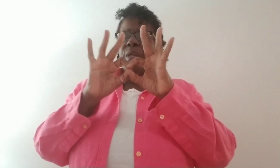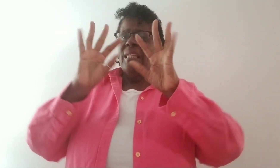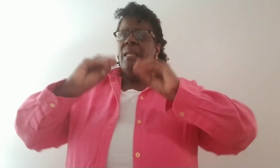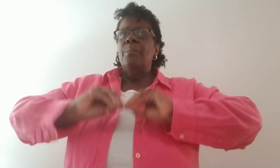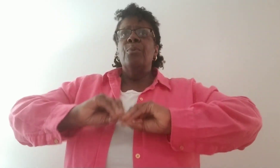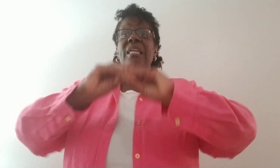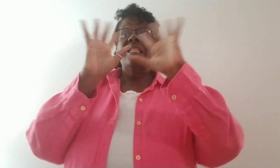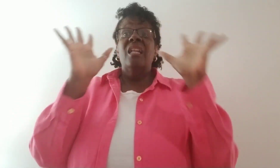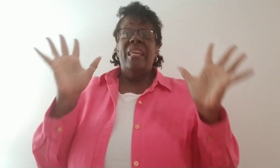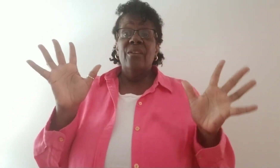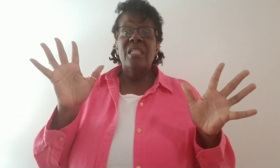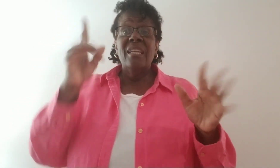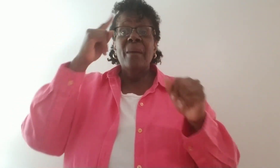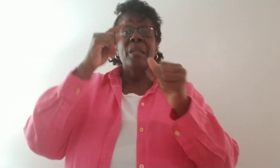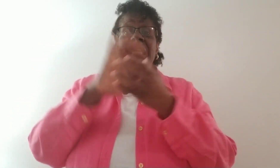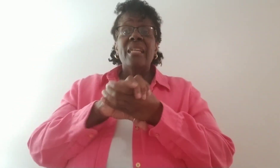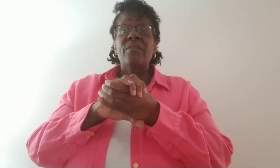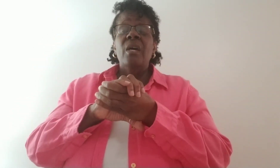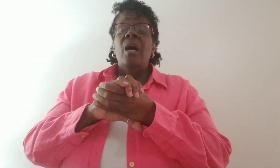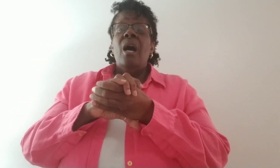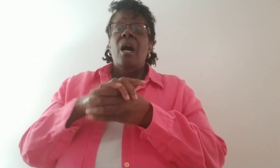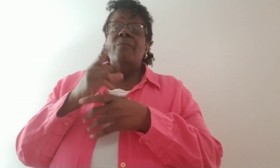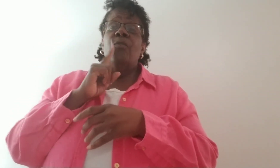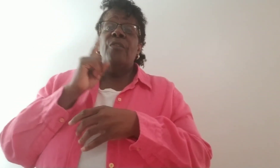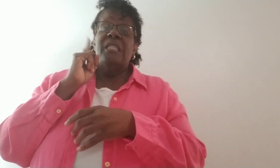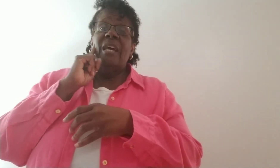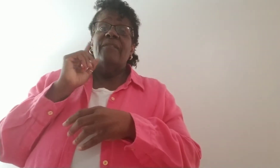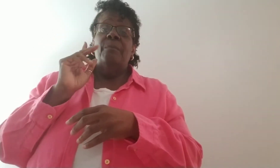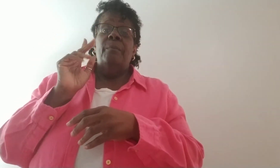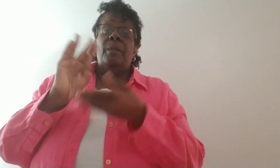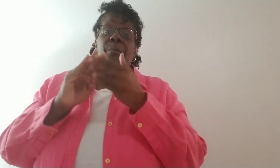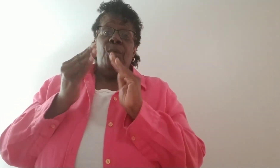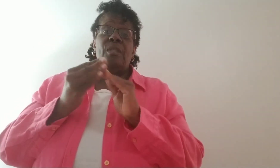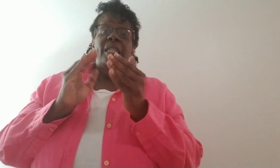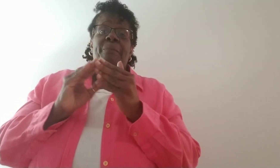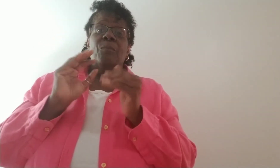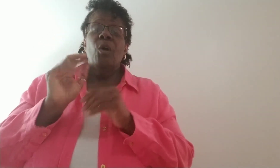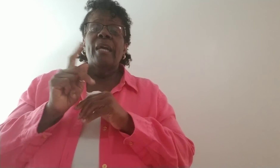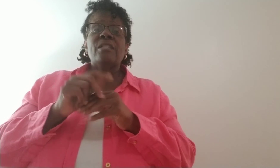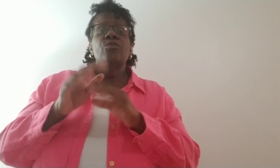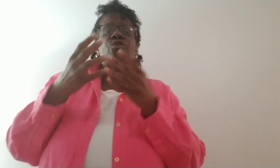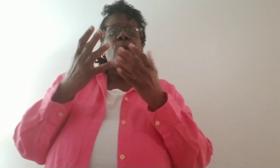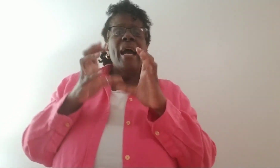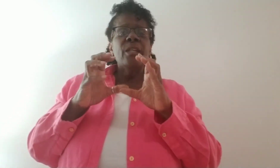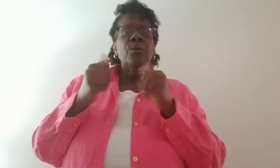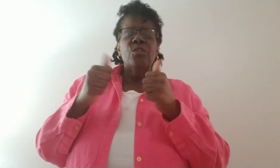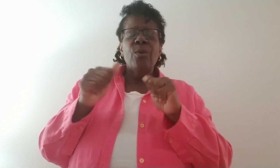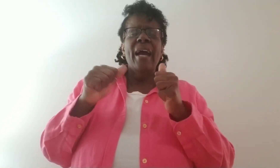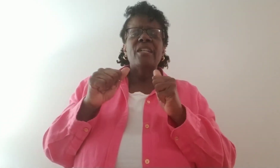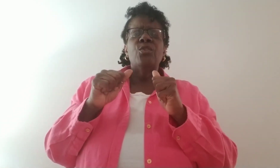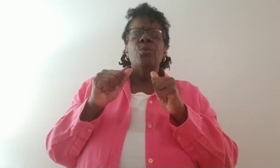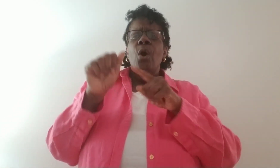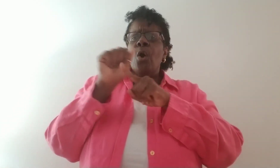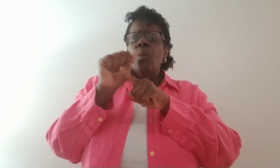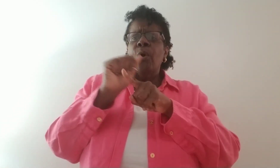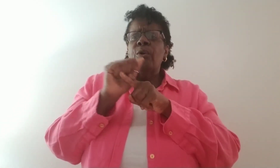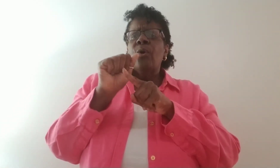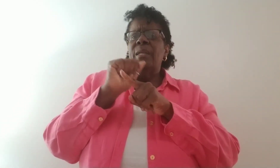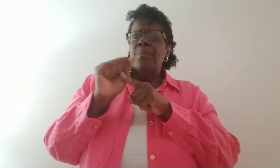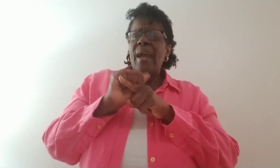It brings clarity, I believe, for the deaf community. Okay, so try to work on and